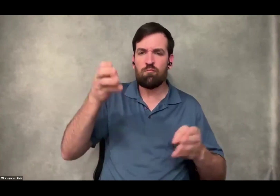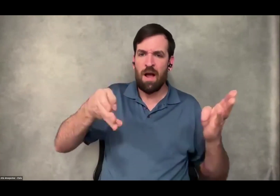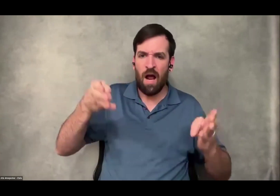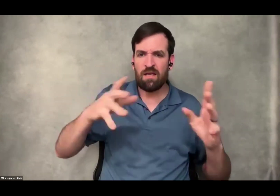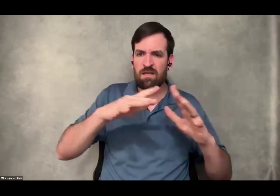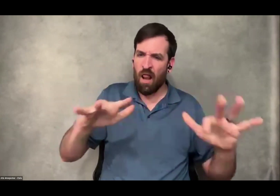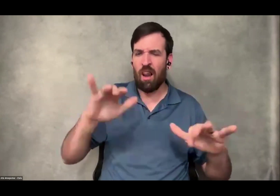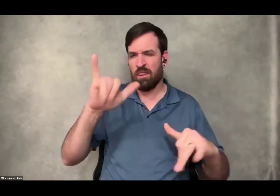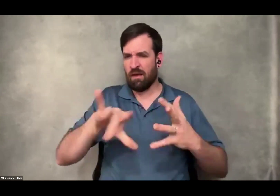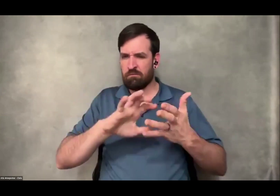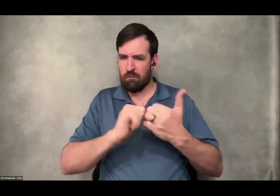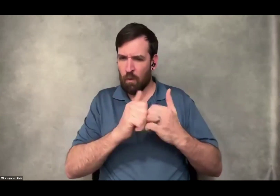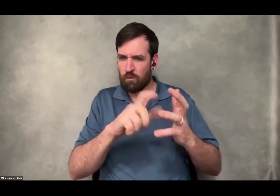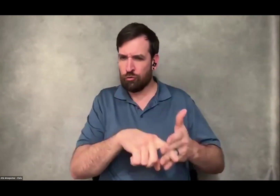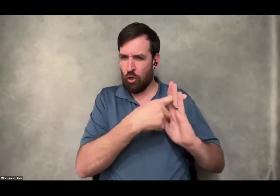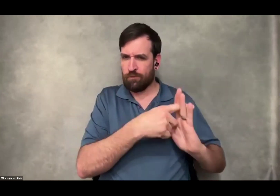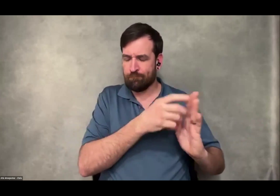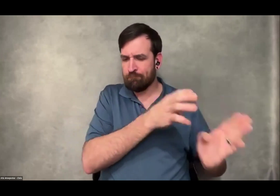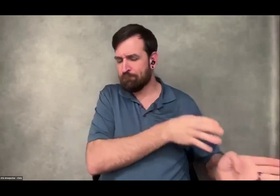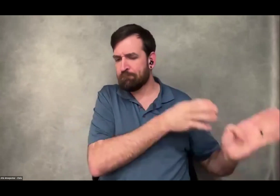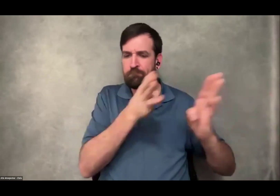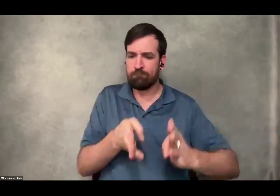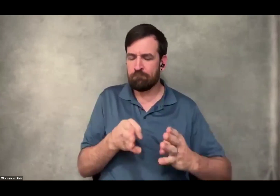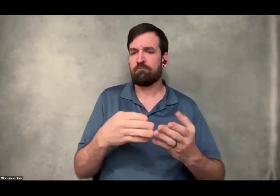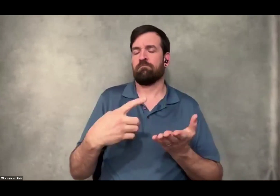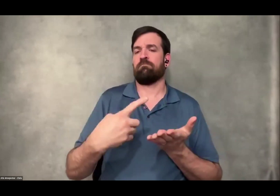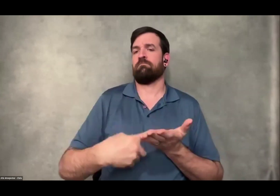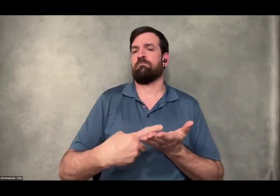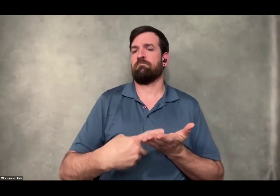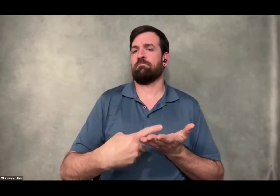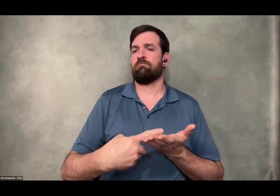of that nature. Then we moved on to talk about